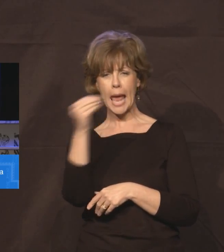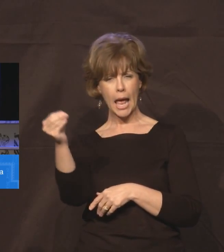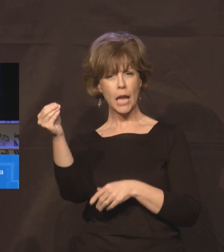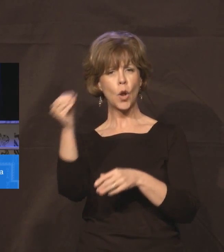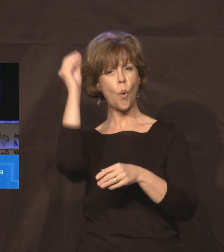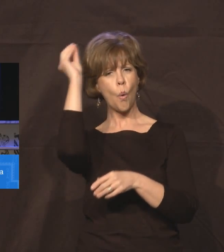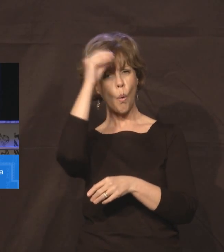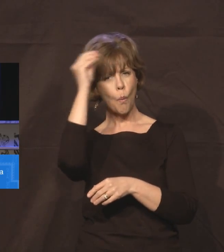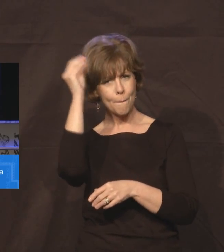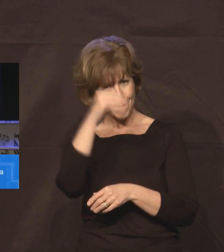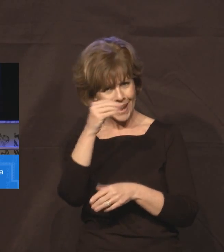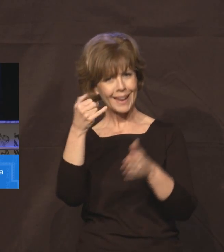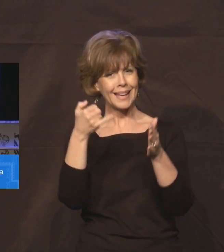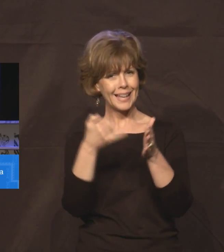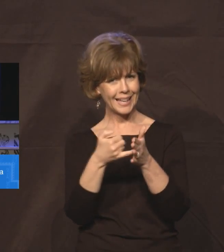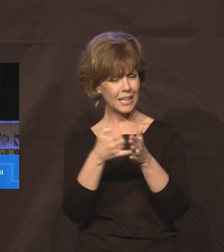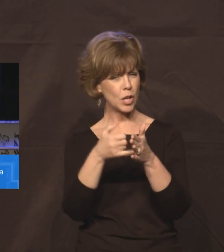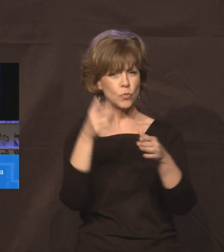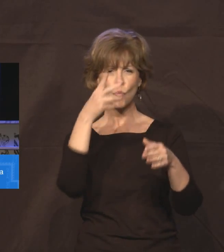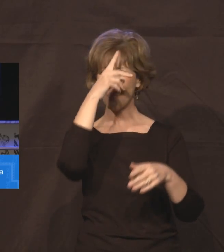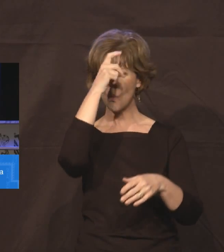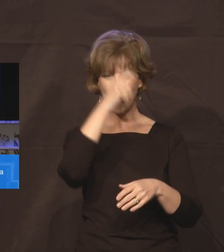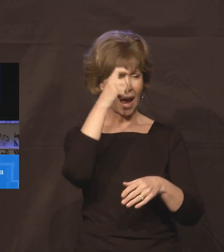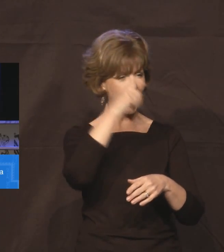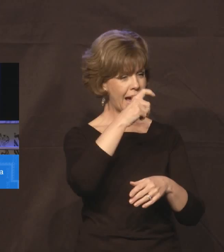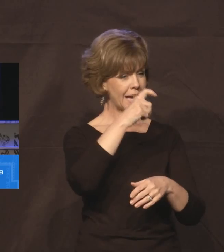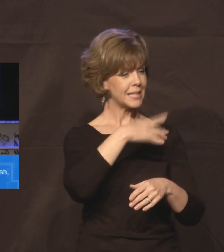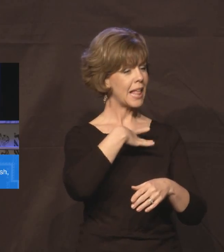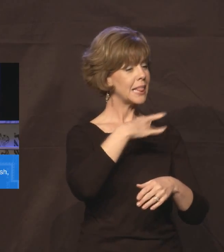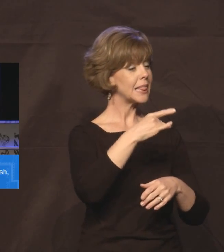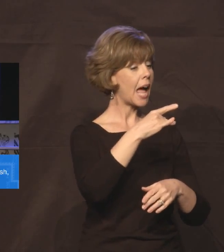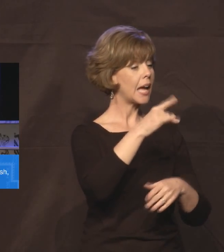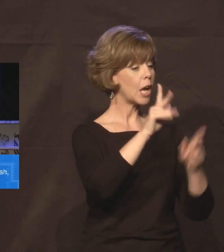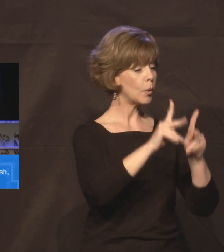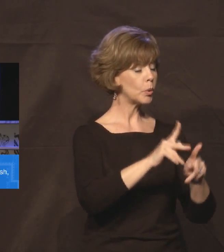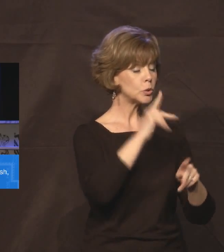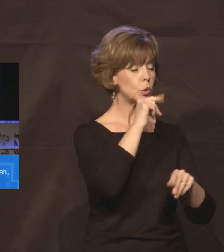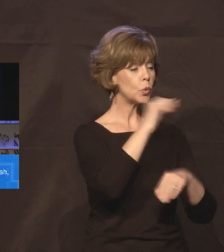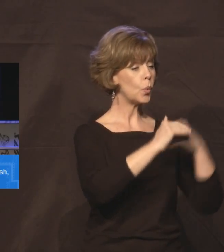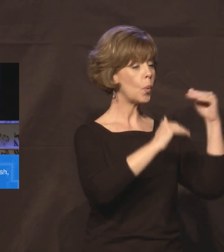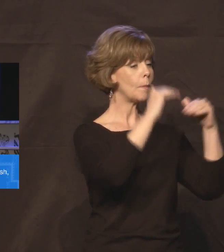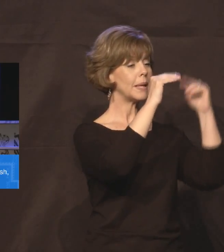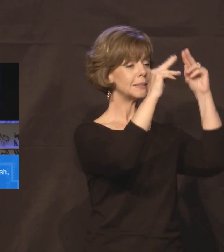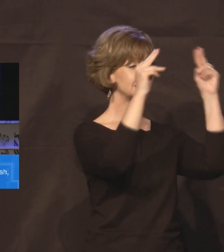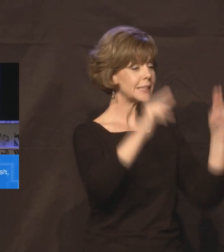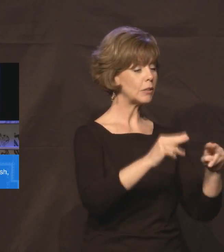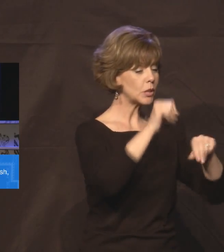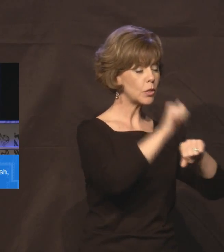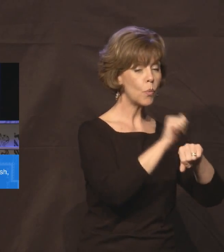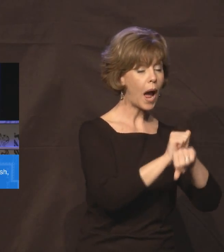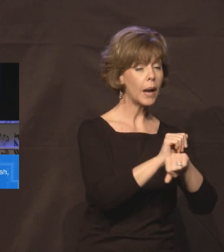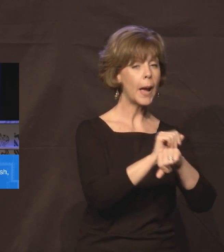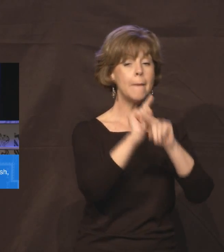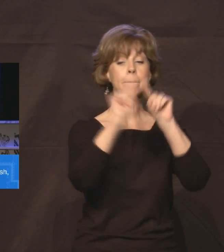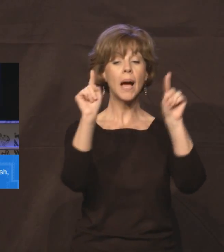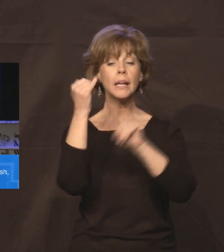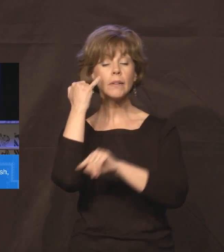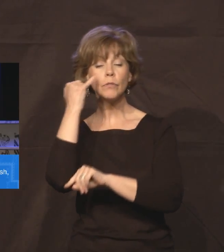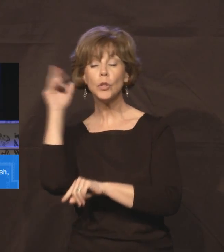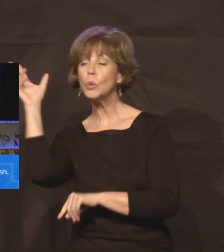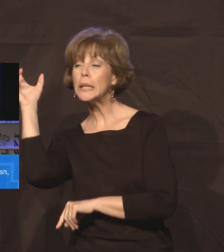wise, like a person who builds their house on a rock. And then you go to 26, but anyone who hears my teaching and doesn't obey it is